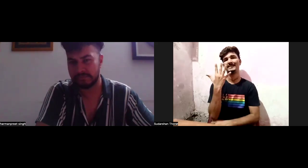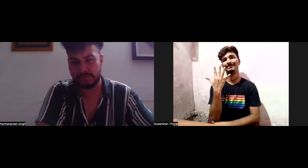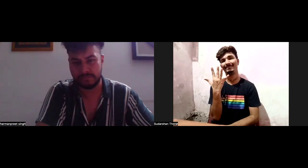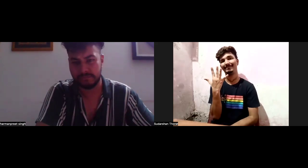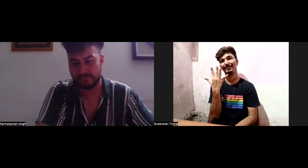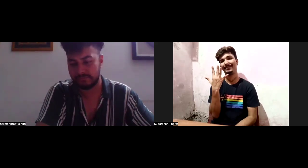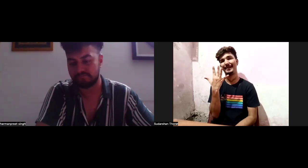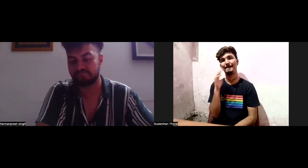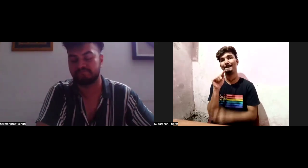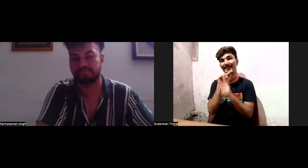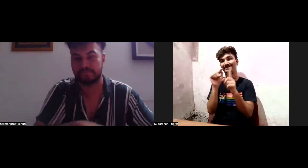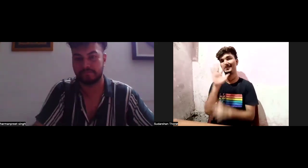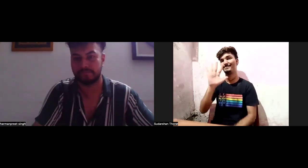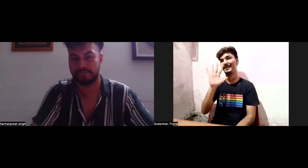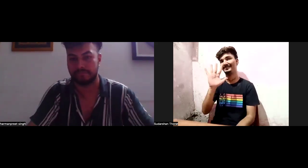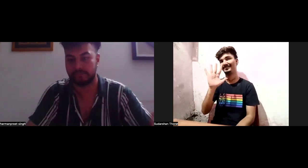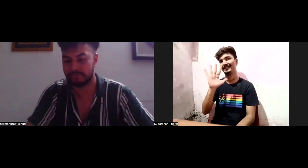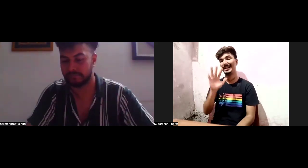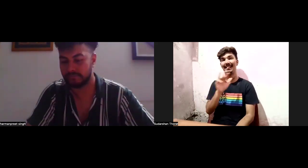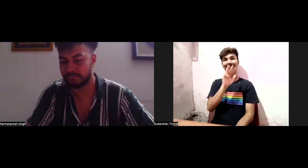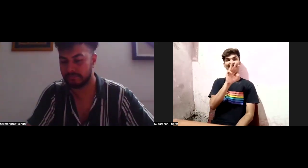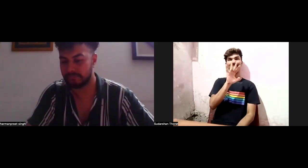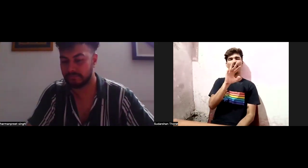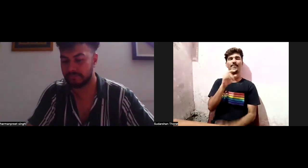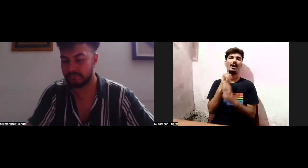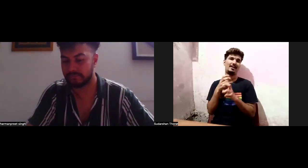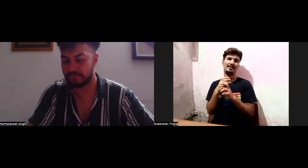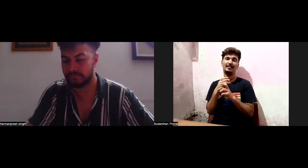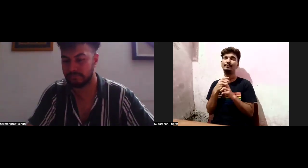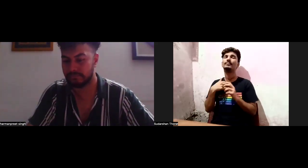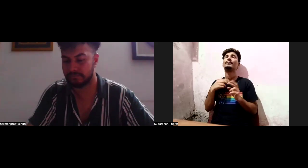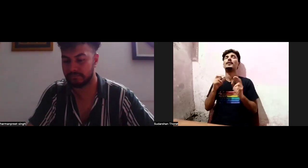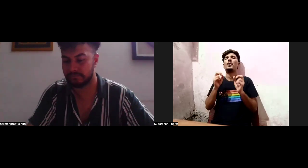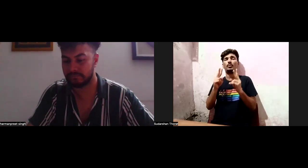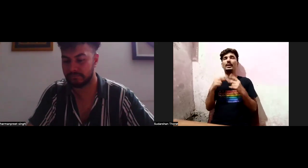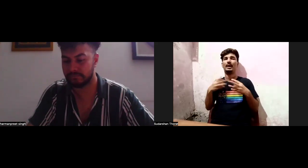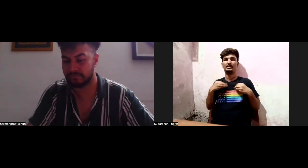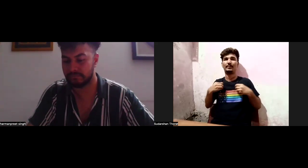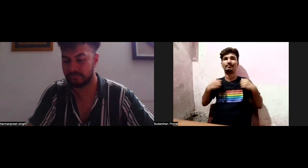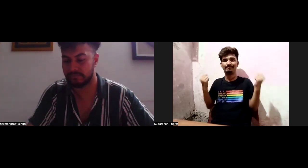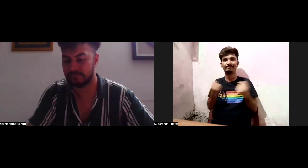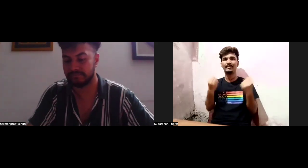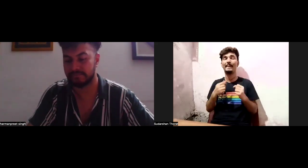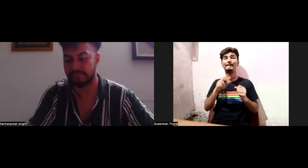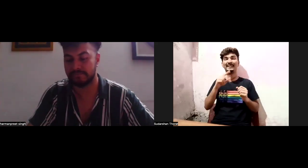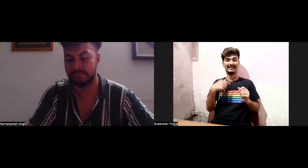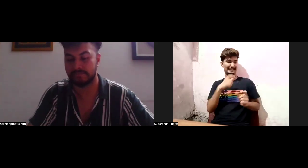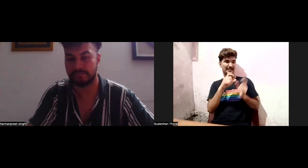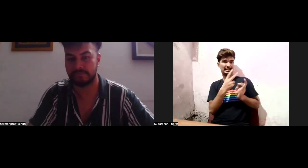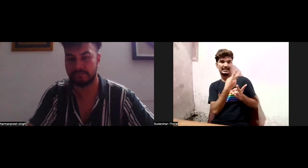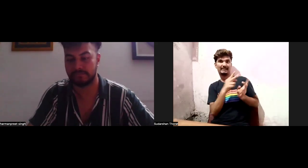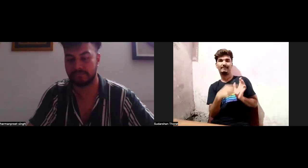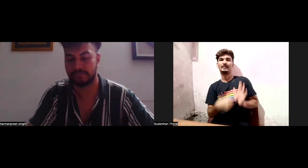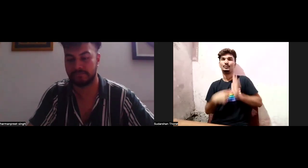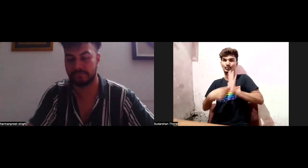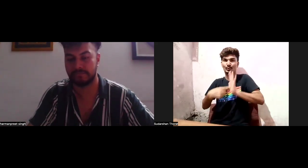but right now we could say 5% awareness. Still, 95% people don't understand. So we are